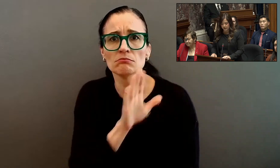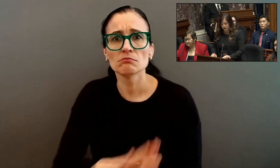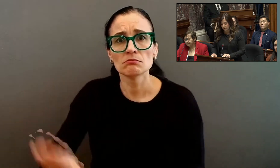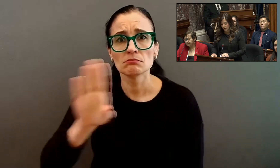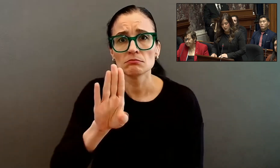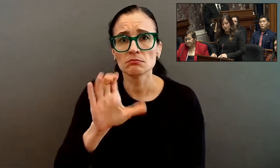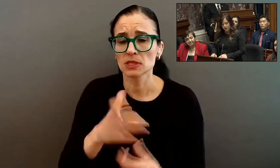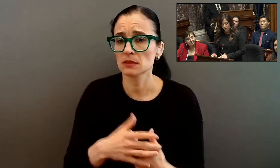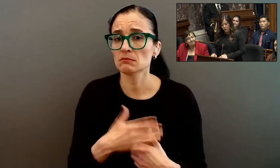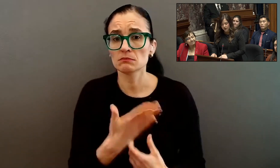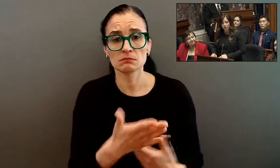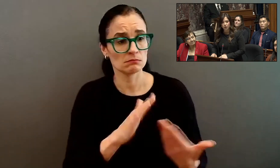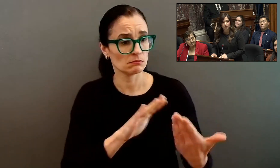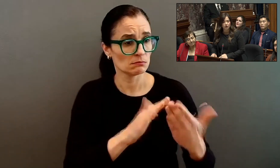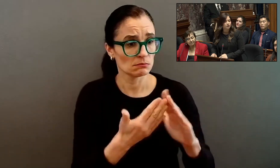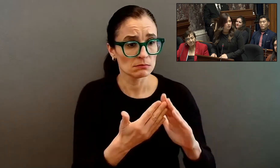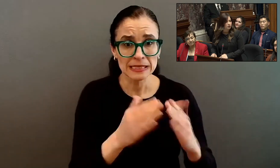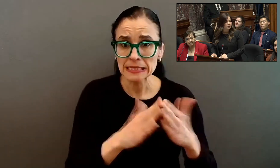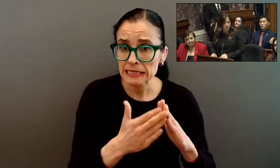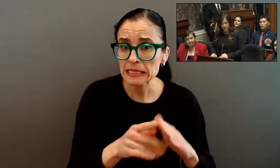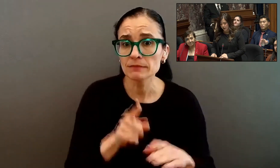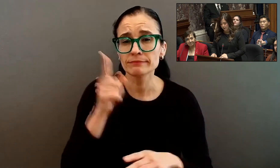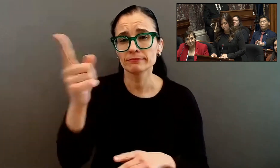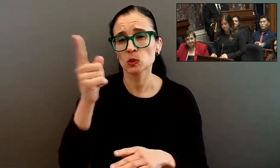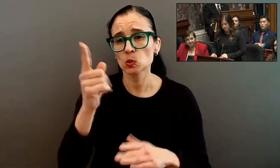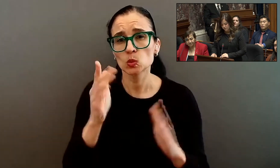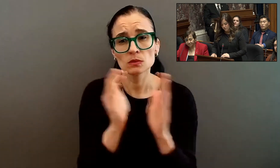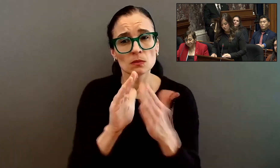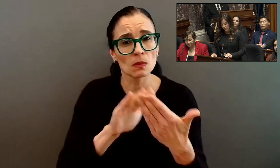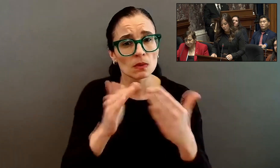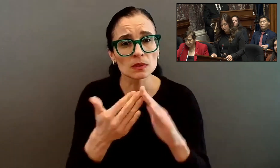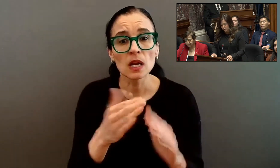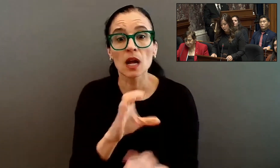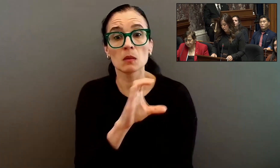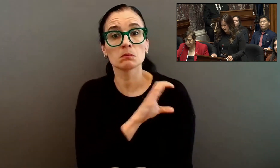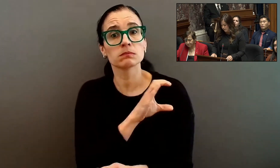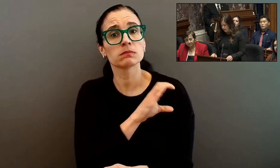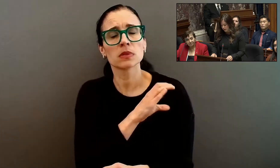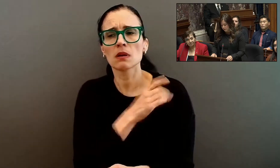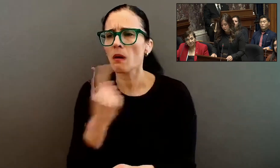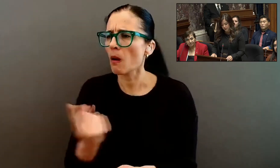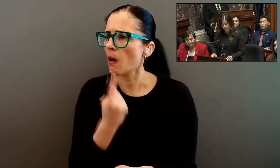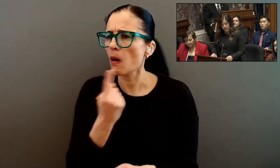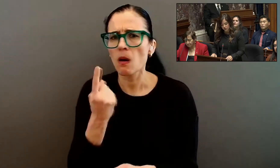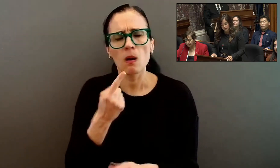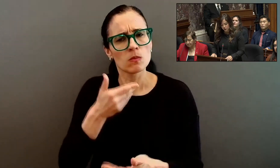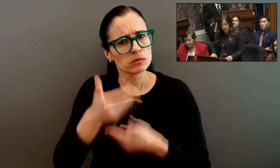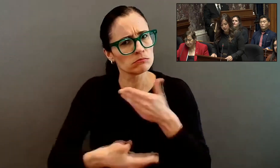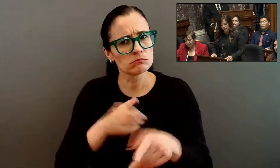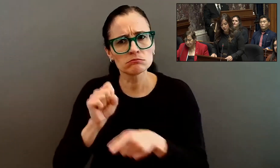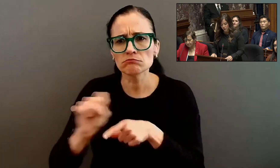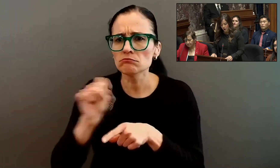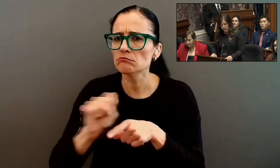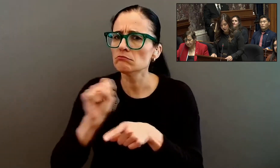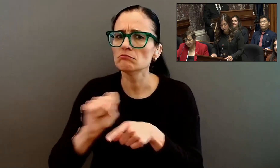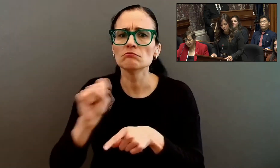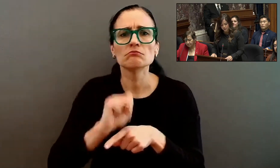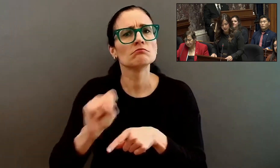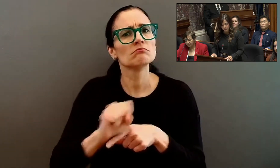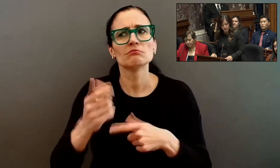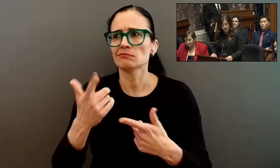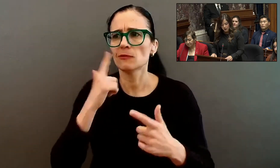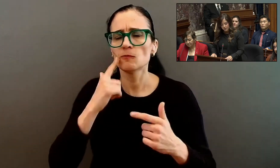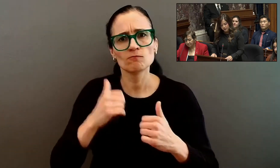of crisis, but in the quiet work of community building. Whether supporting victims, responding to emergencies, or walking